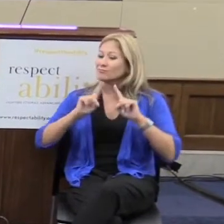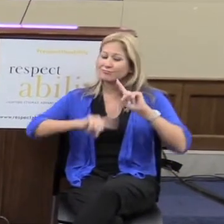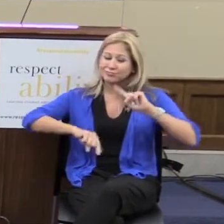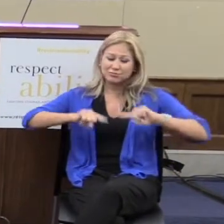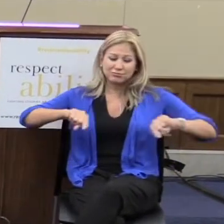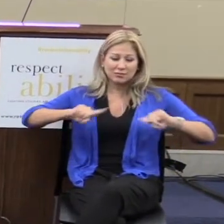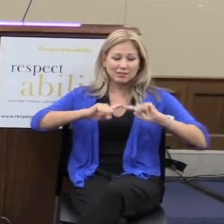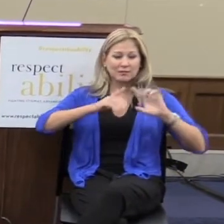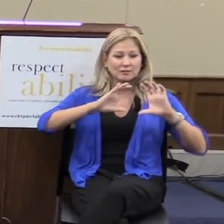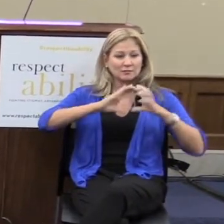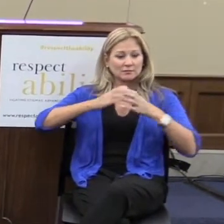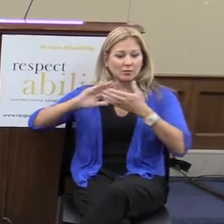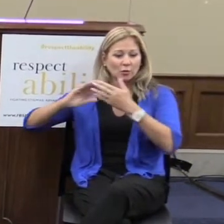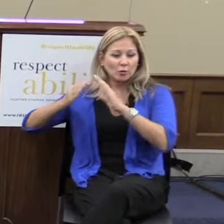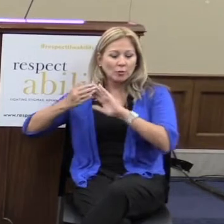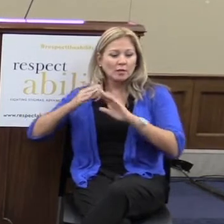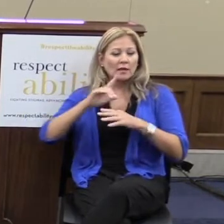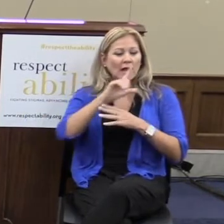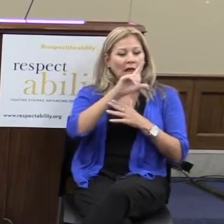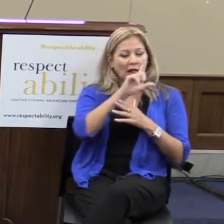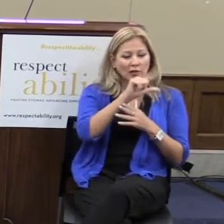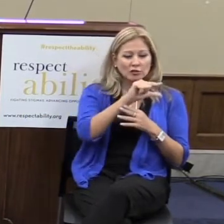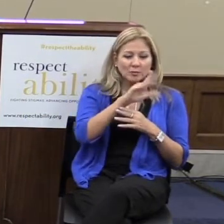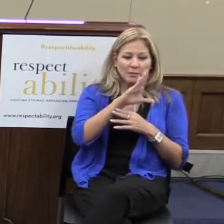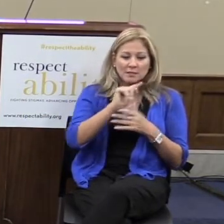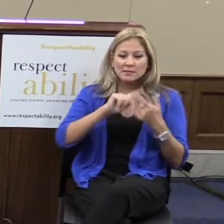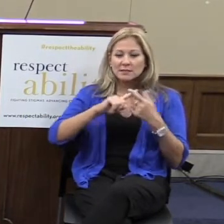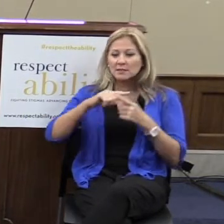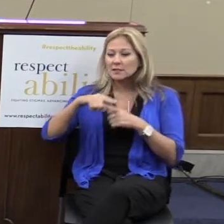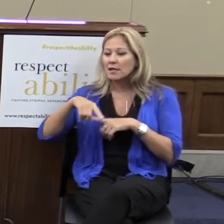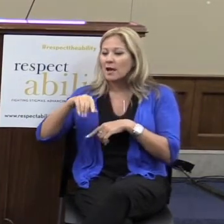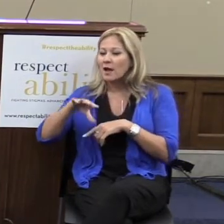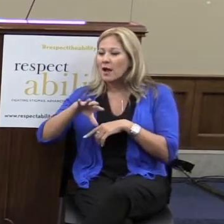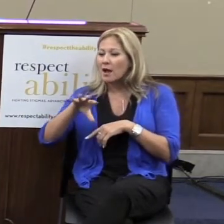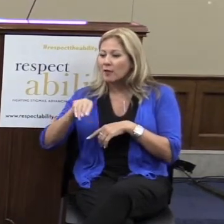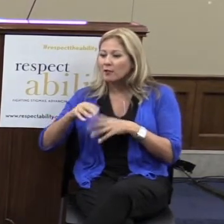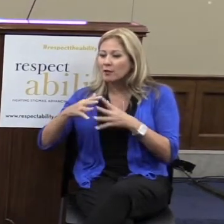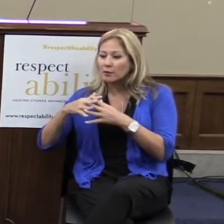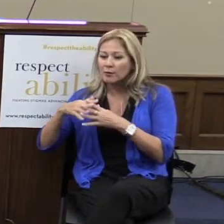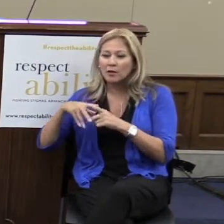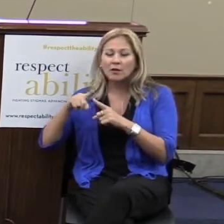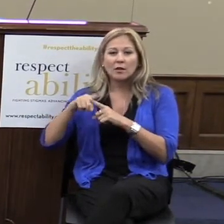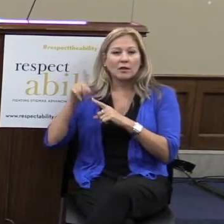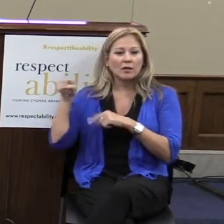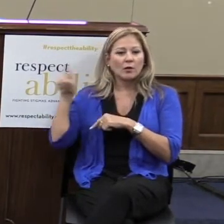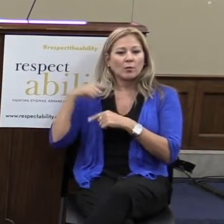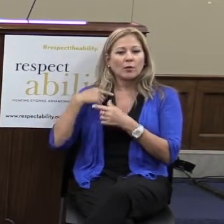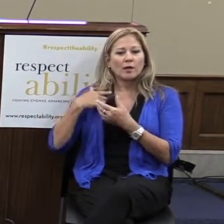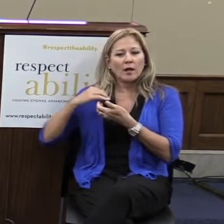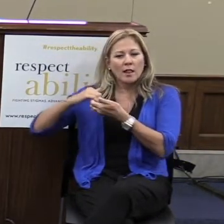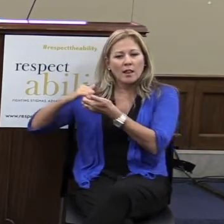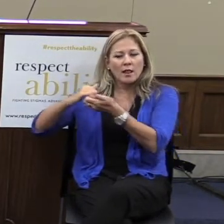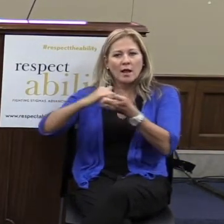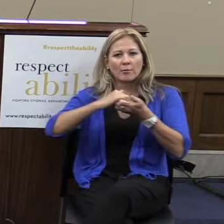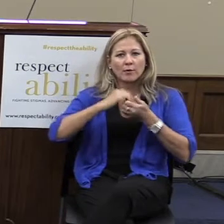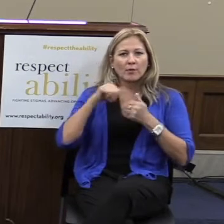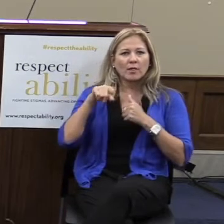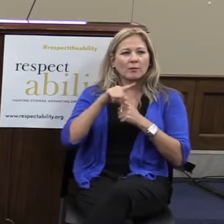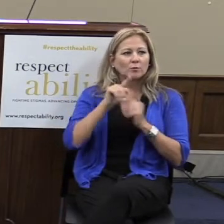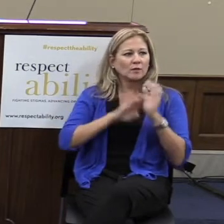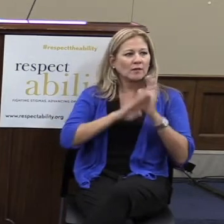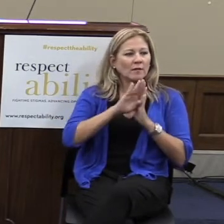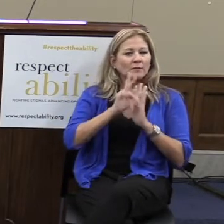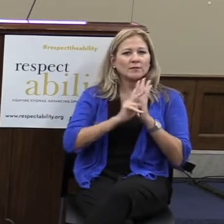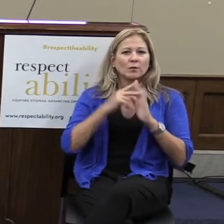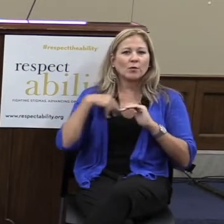obviously the people with disability community, to develop those videos, and this is a platform that we hope it